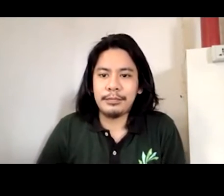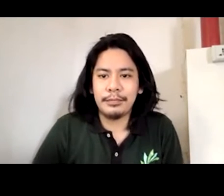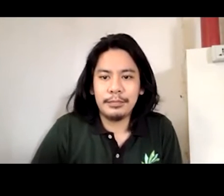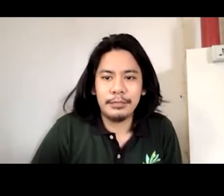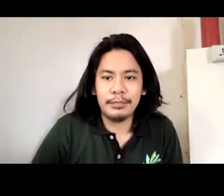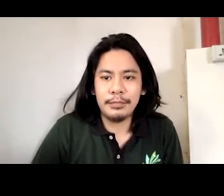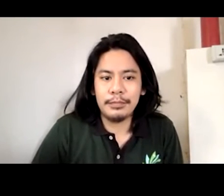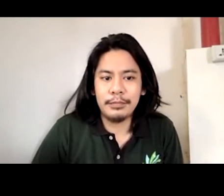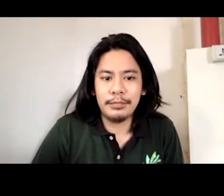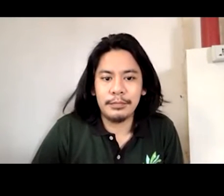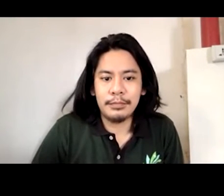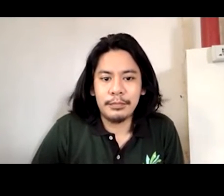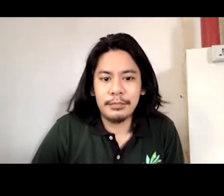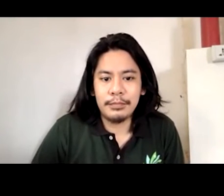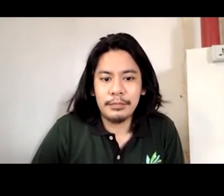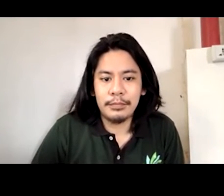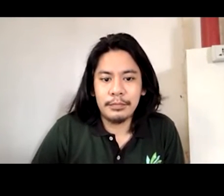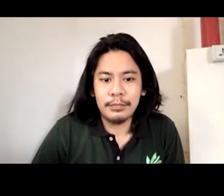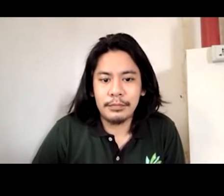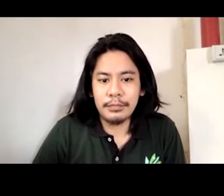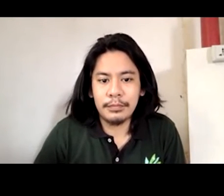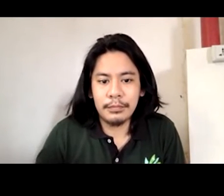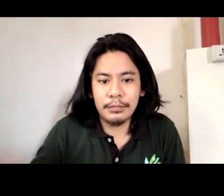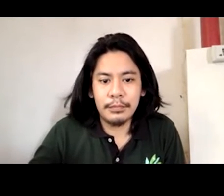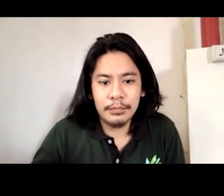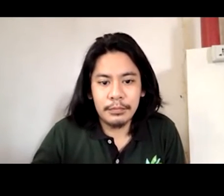measurement of how big as well. So